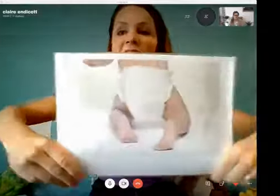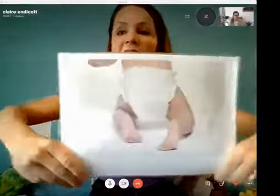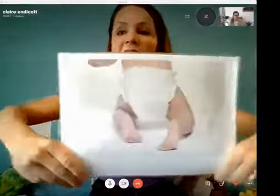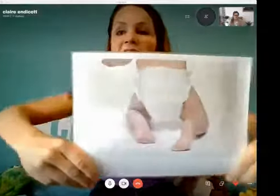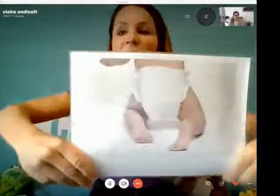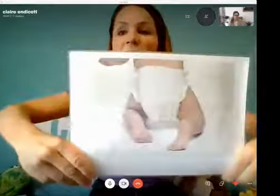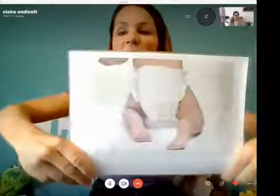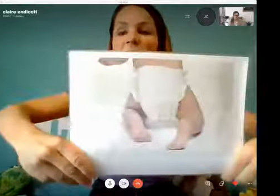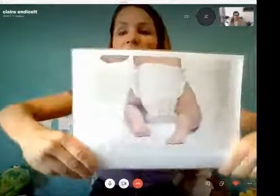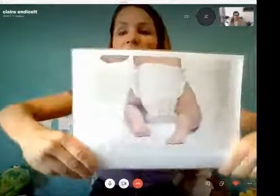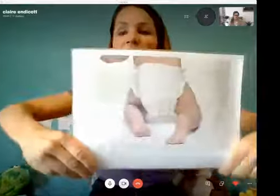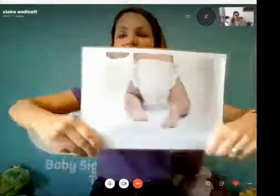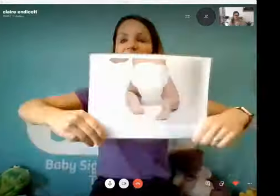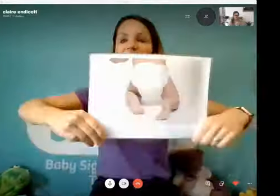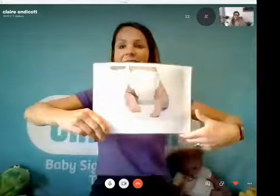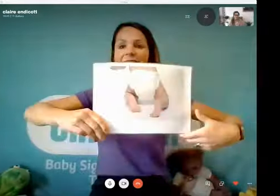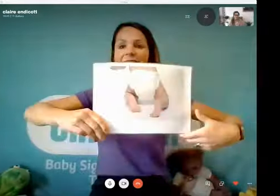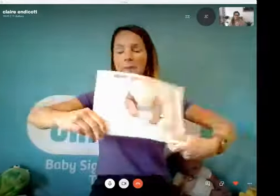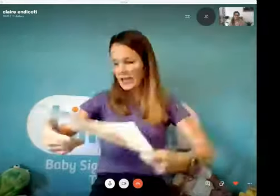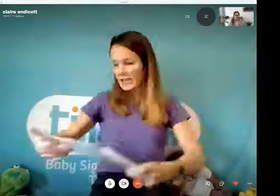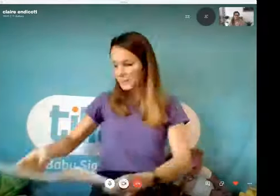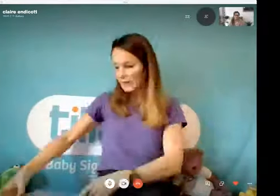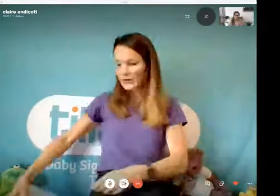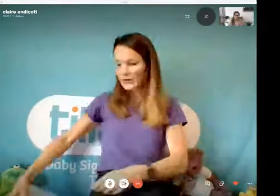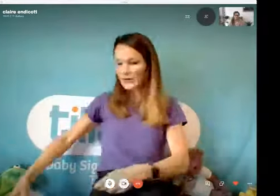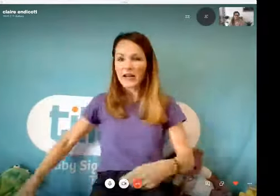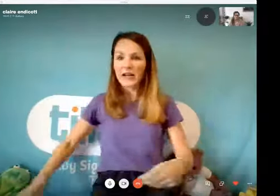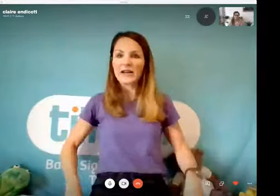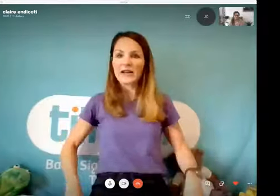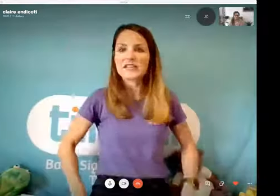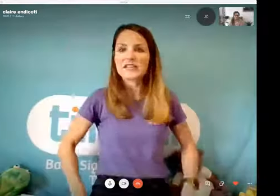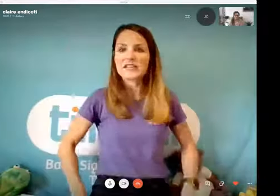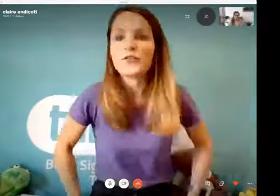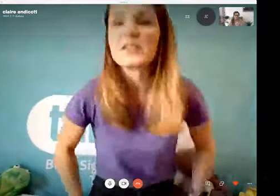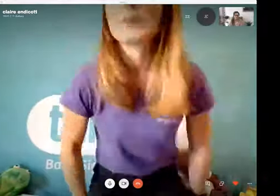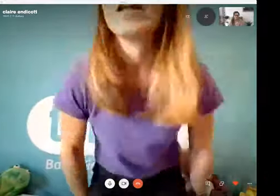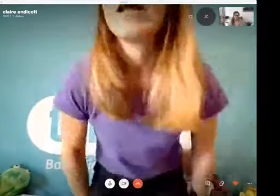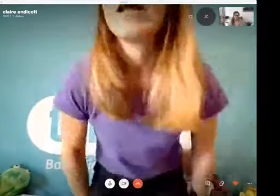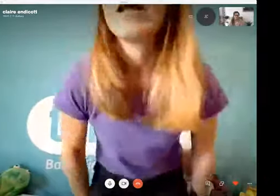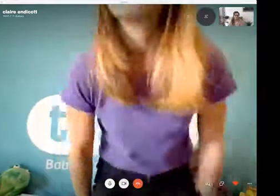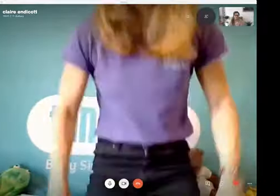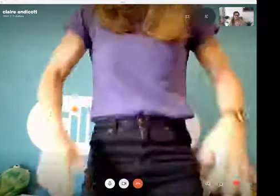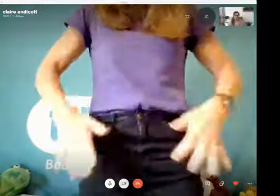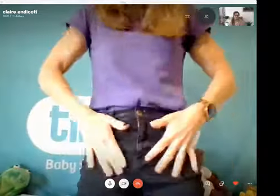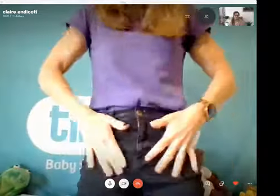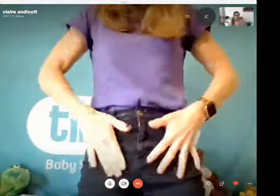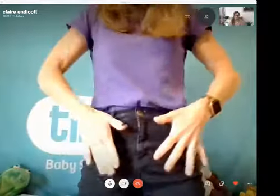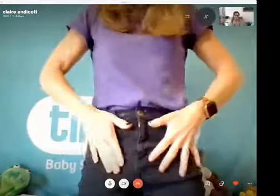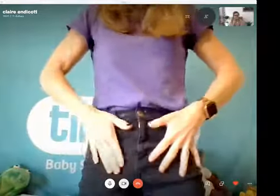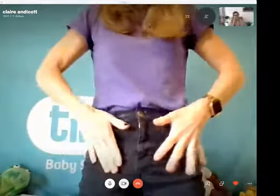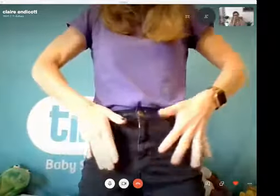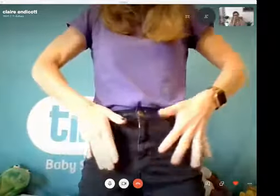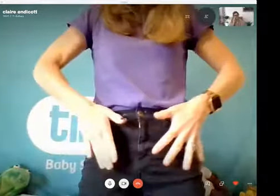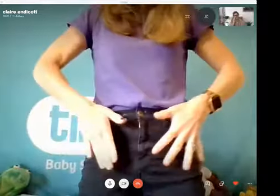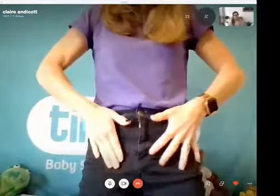that one? It is a nappy. Okay, I might have to stand up for this one a little bit. is nappy. Would you like, let's change